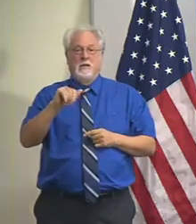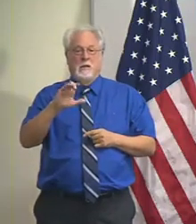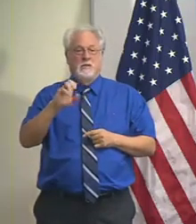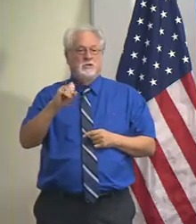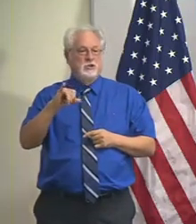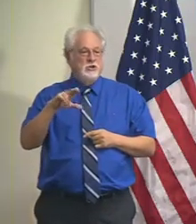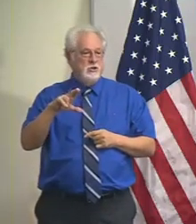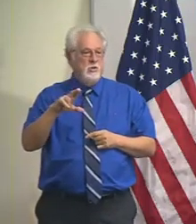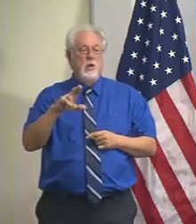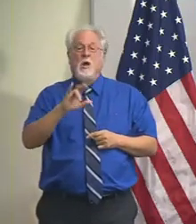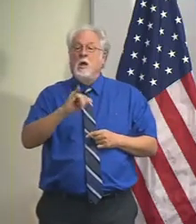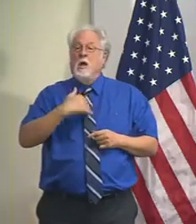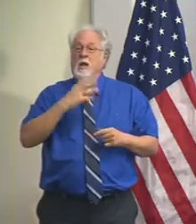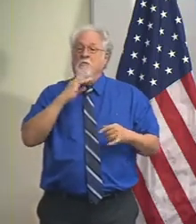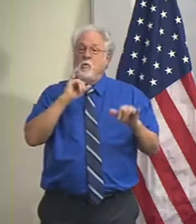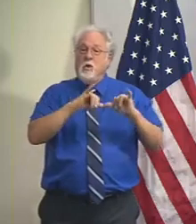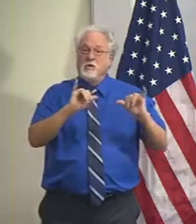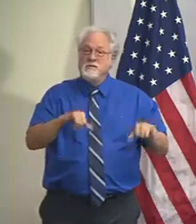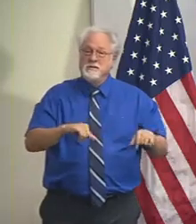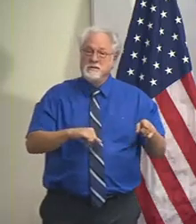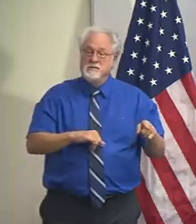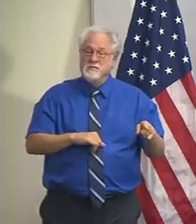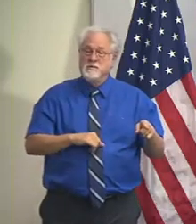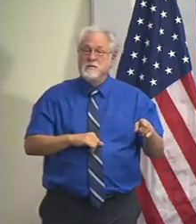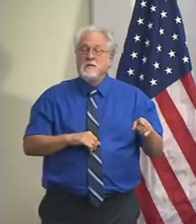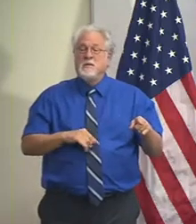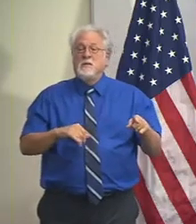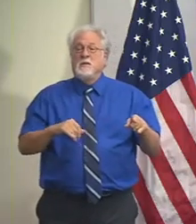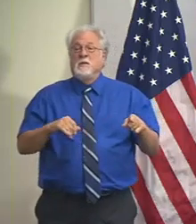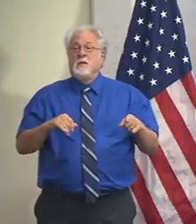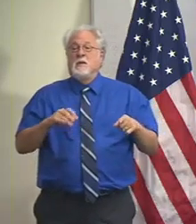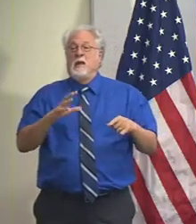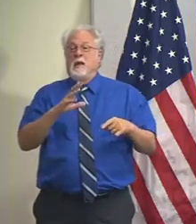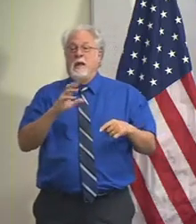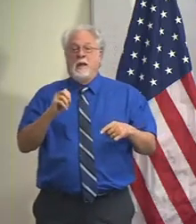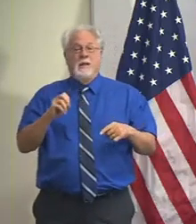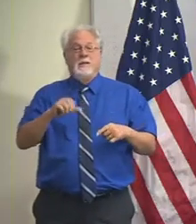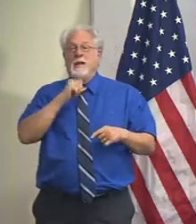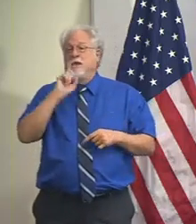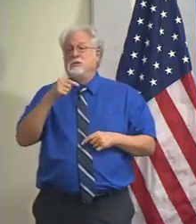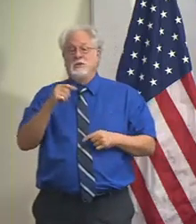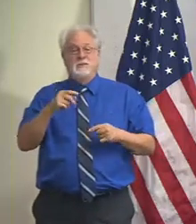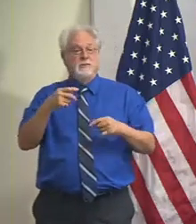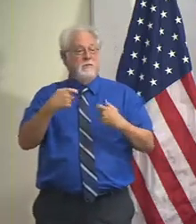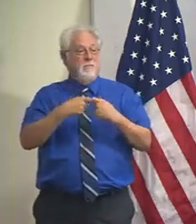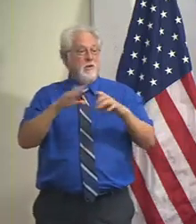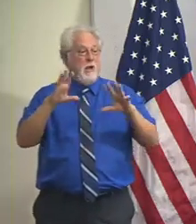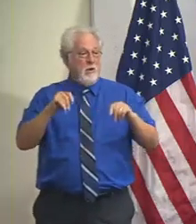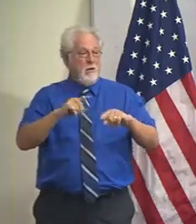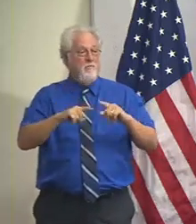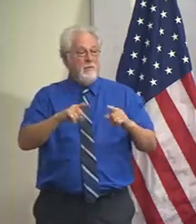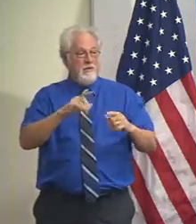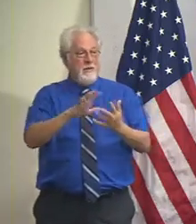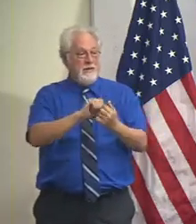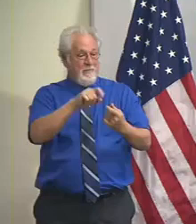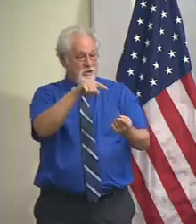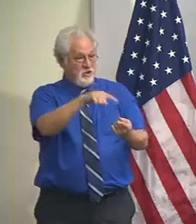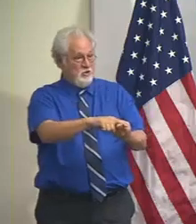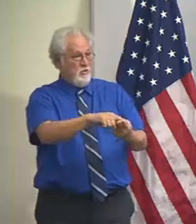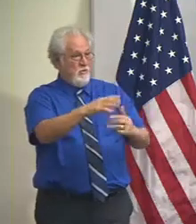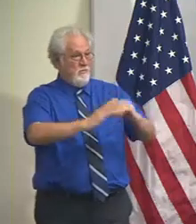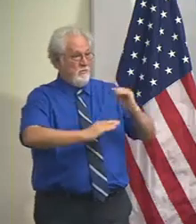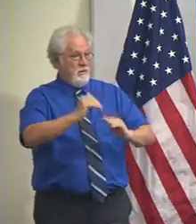We also have the water systems that have been damaged. And it's not just the power outage, it's the actual damage that has to be